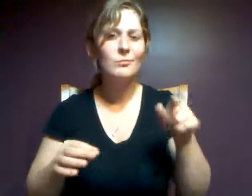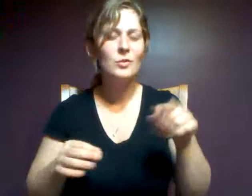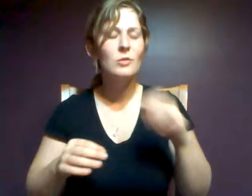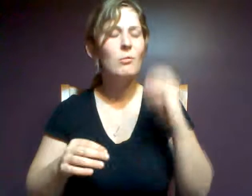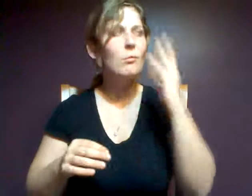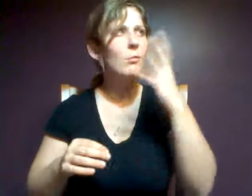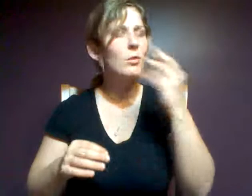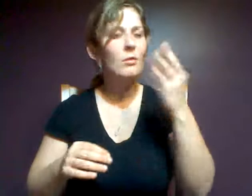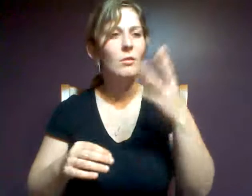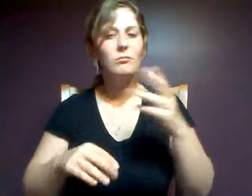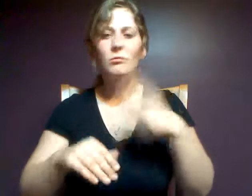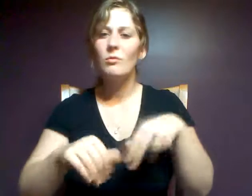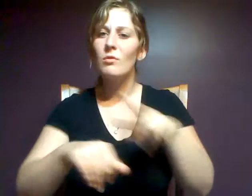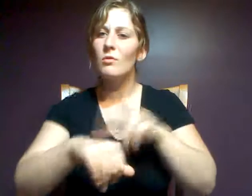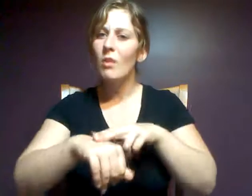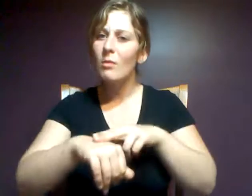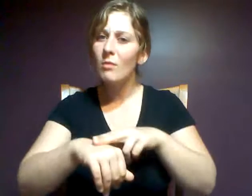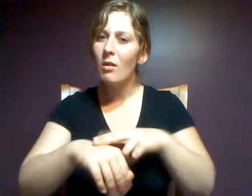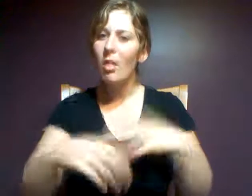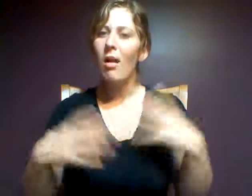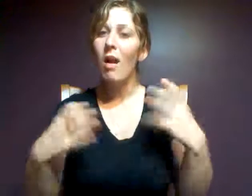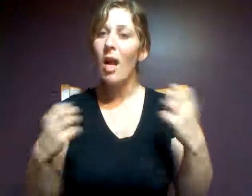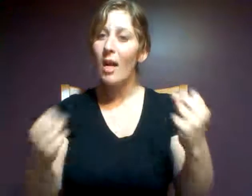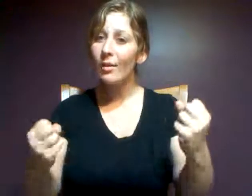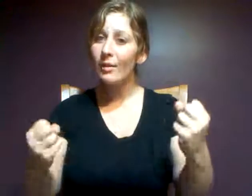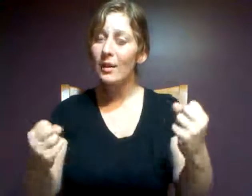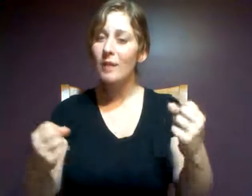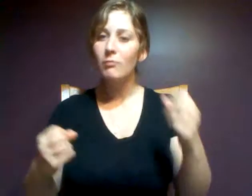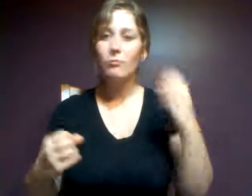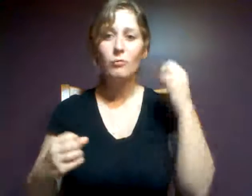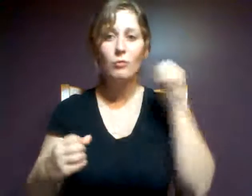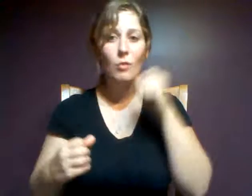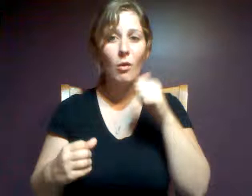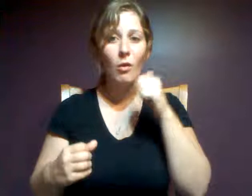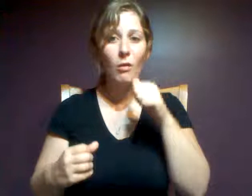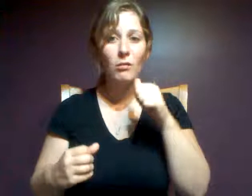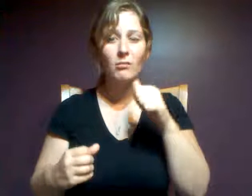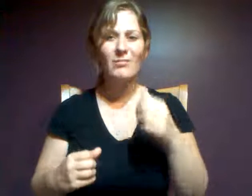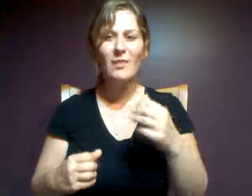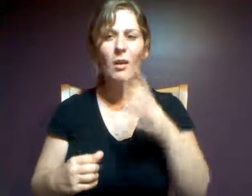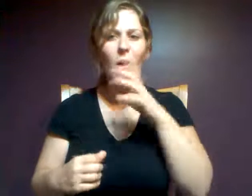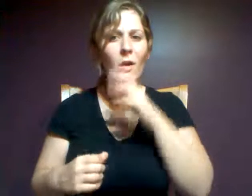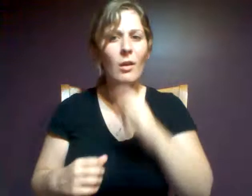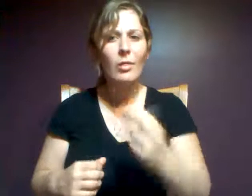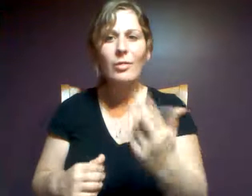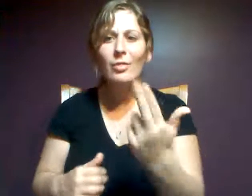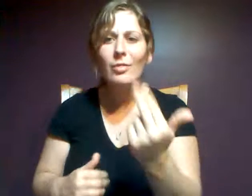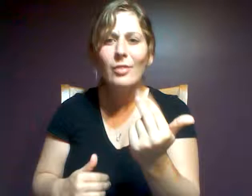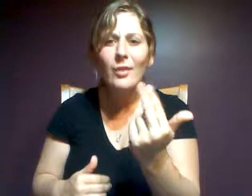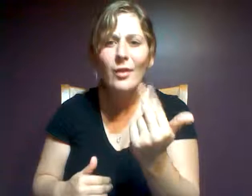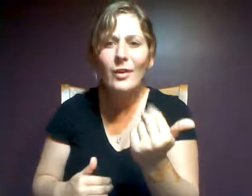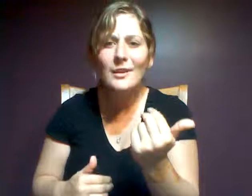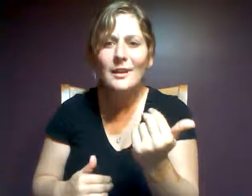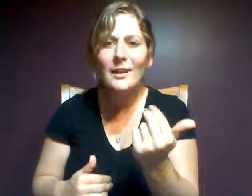feedback at one of the most emotionally vulnerable times in her life. Thousands of people are posting videos like